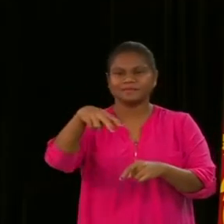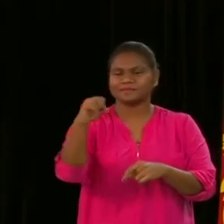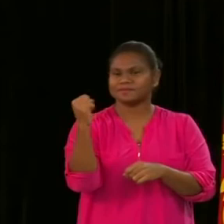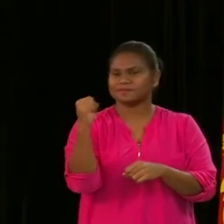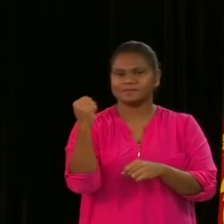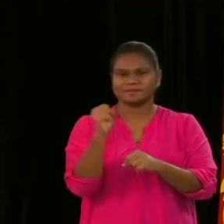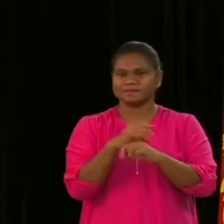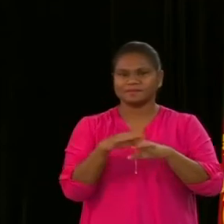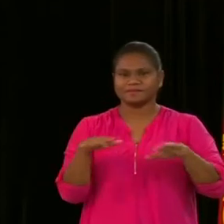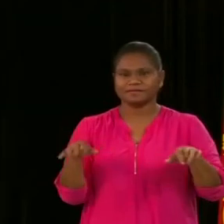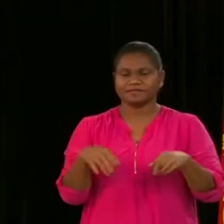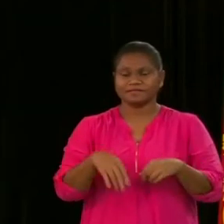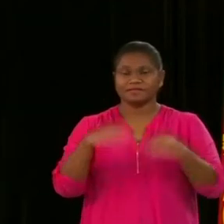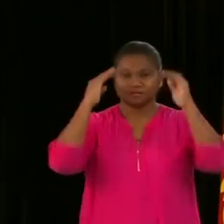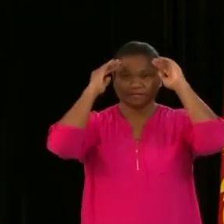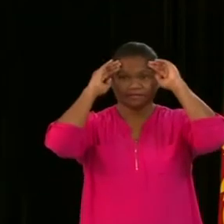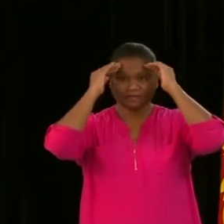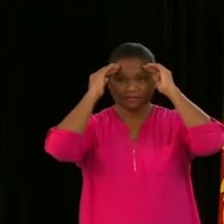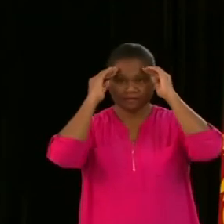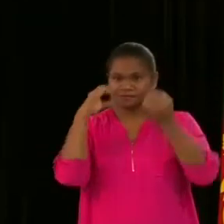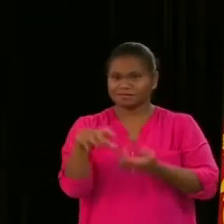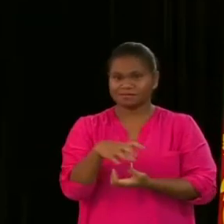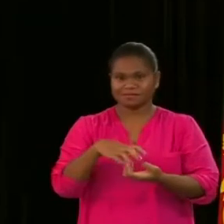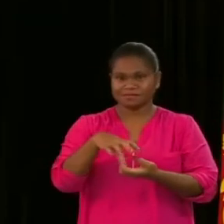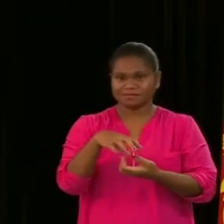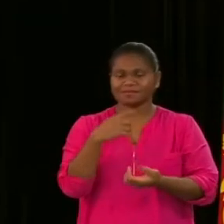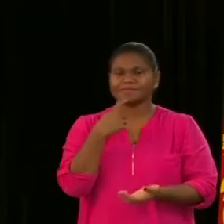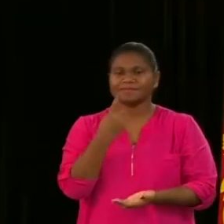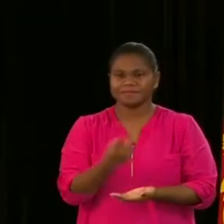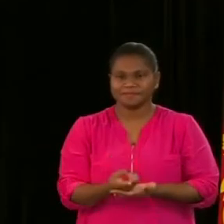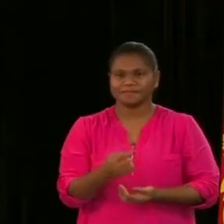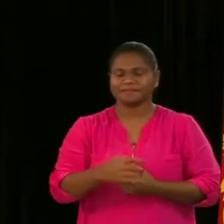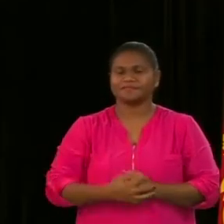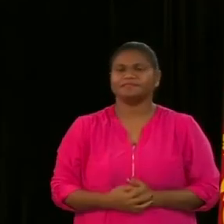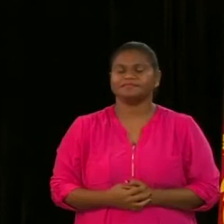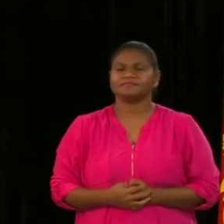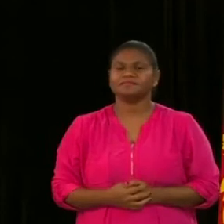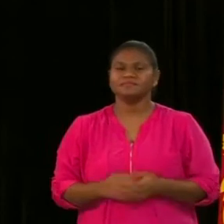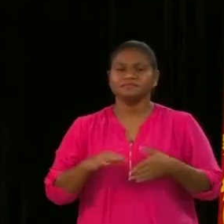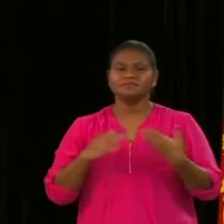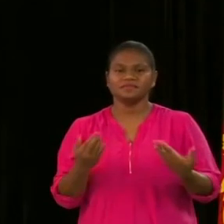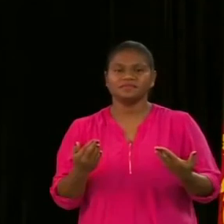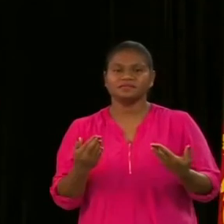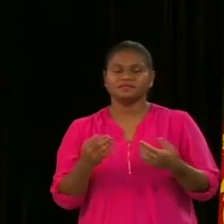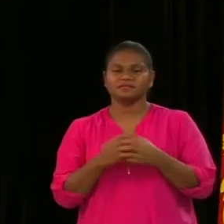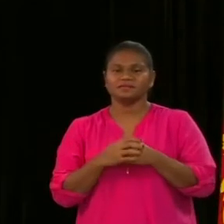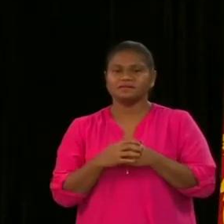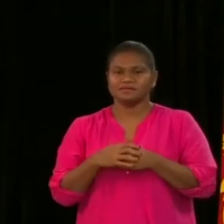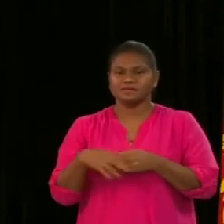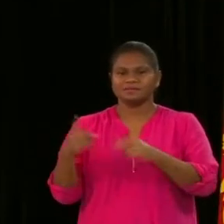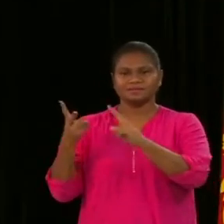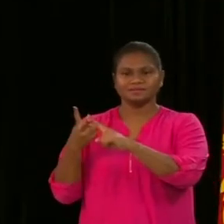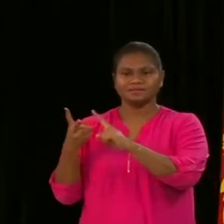you go around on Facebook, now all this la kind of something, yeah, and German. So now me losing one of them